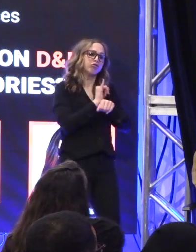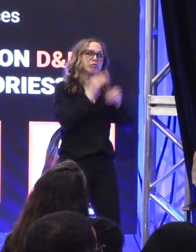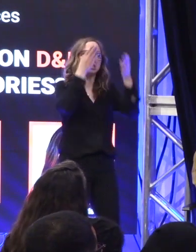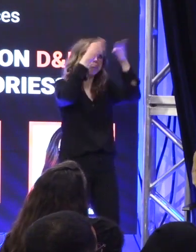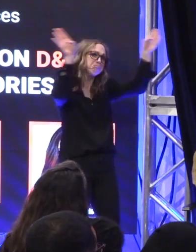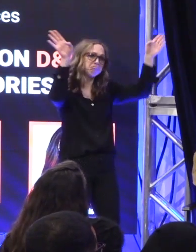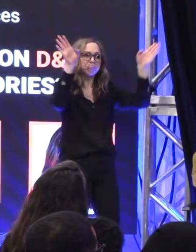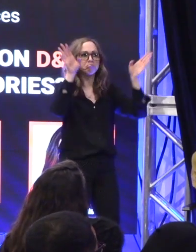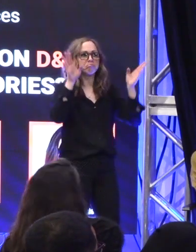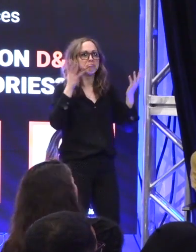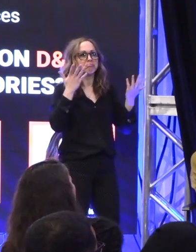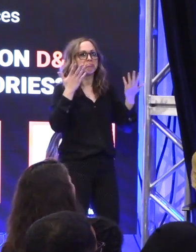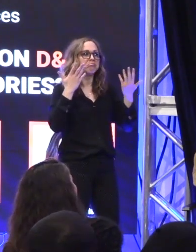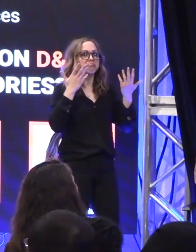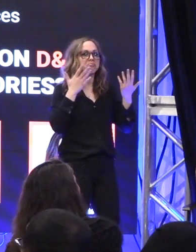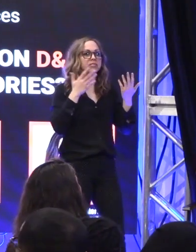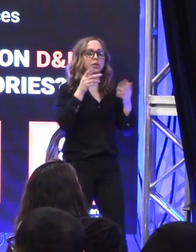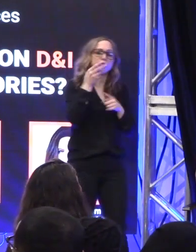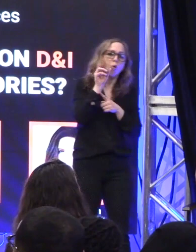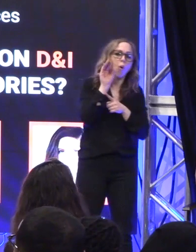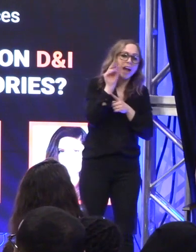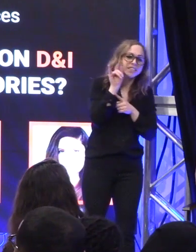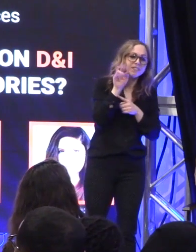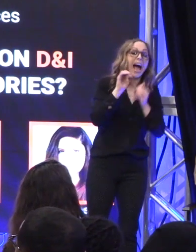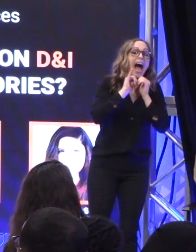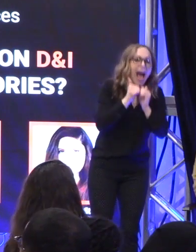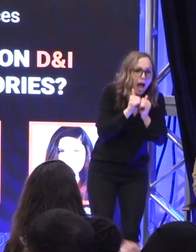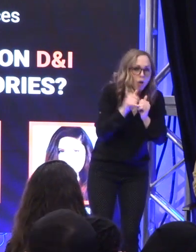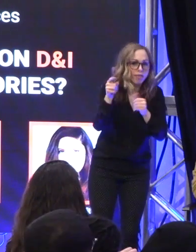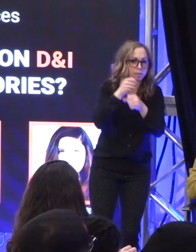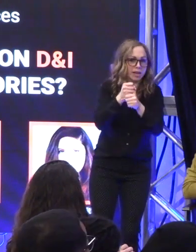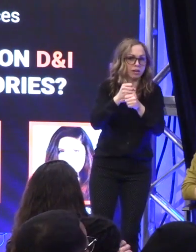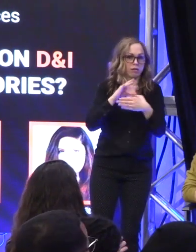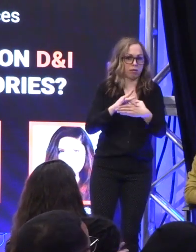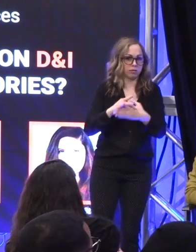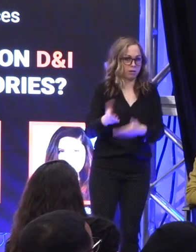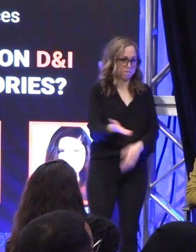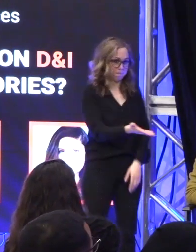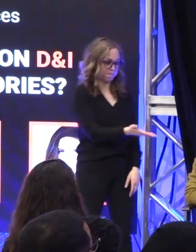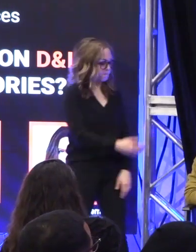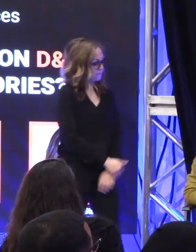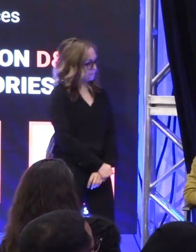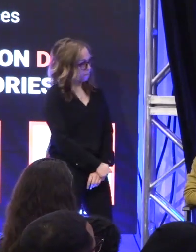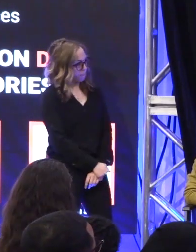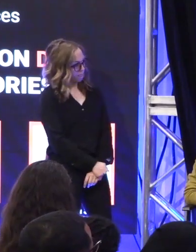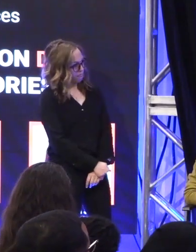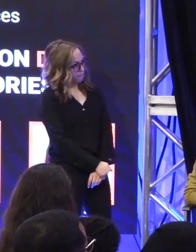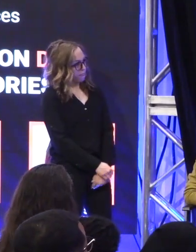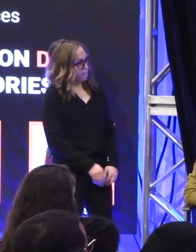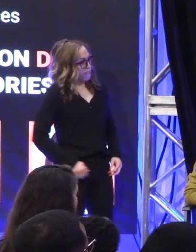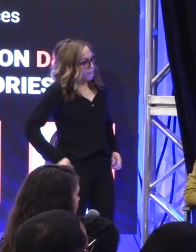being at least a little more proactive in the types of content they're producing?